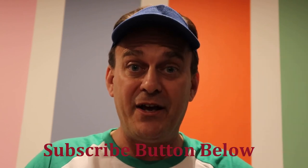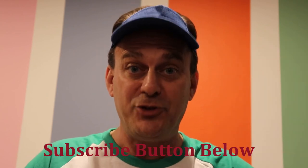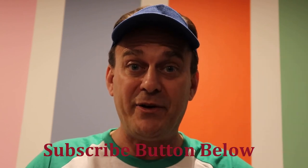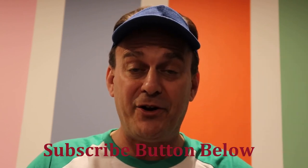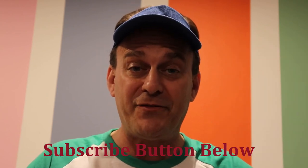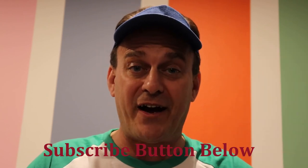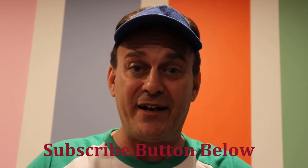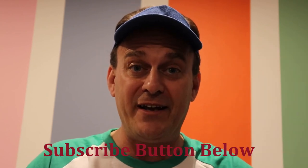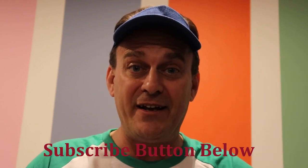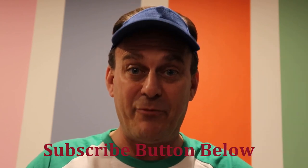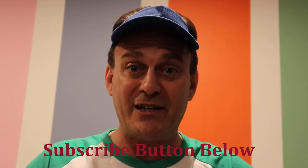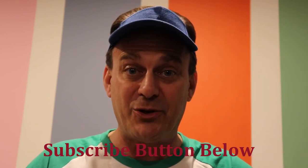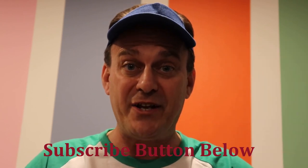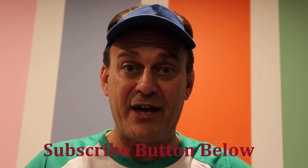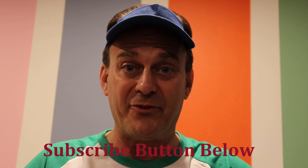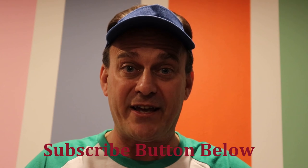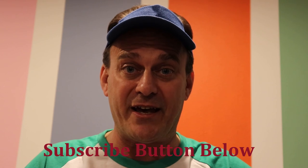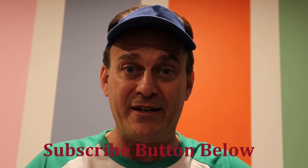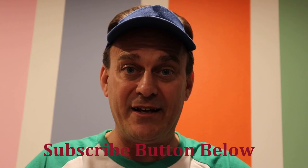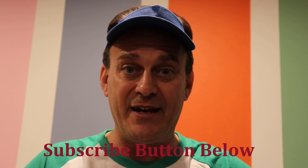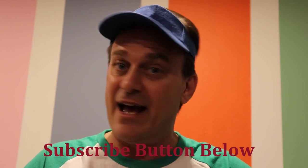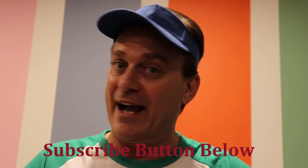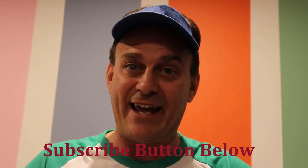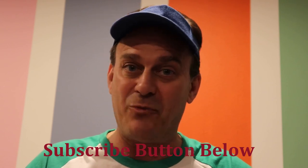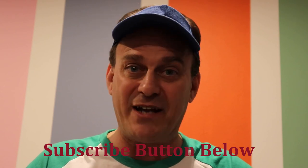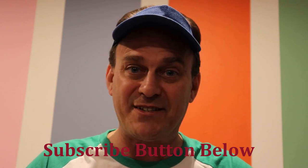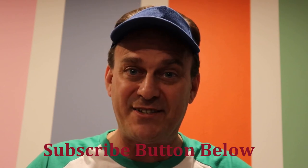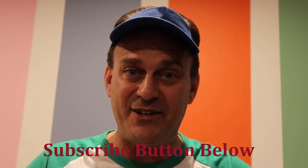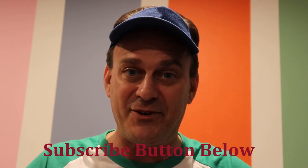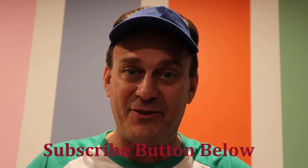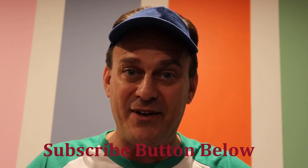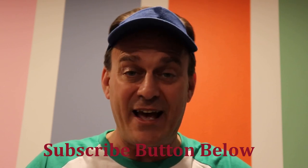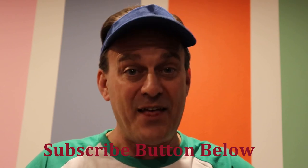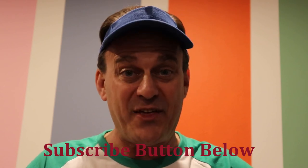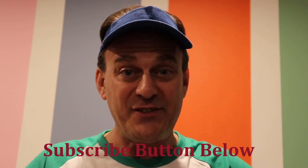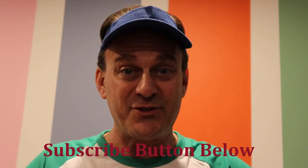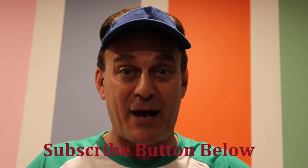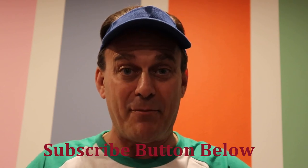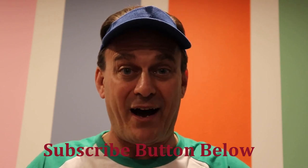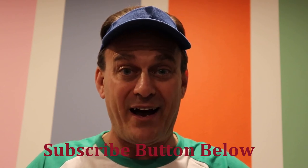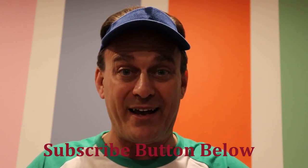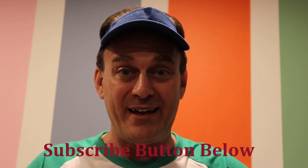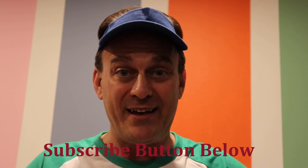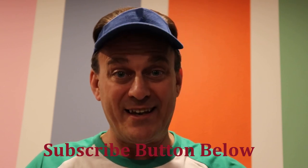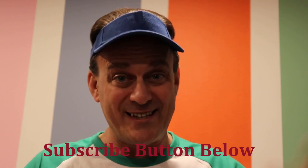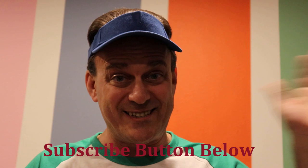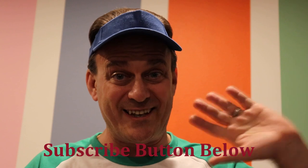you'll be notified and we can learn together again. I can't wait to see you, and thanks for stopping by. See you